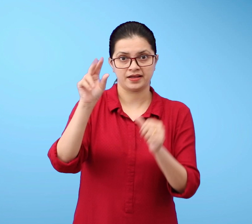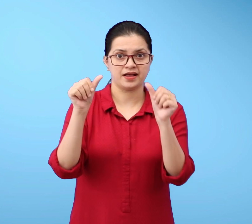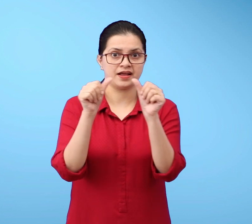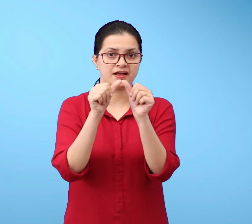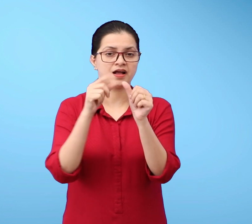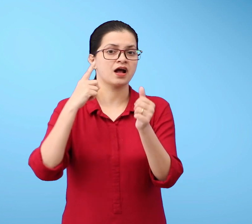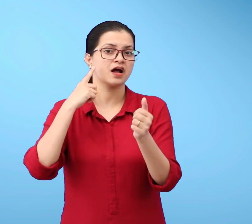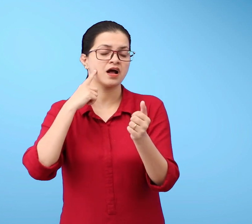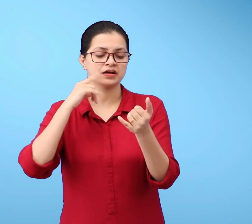Vaisheshik,